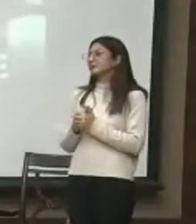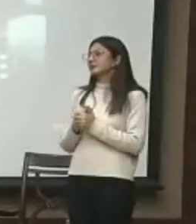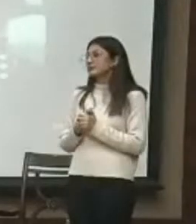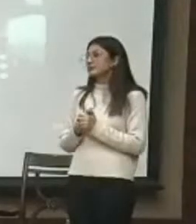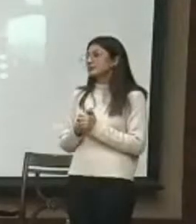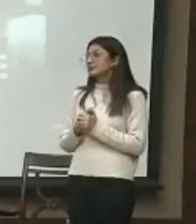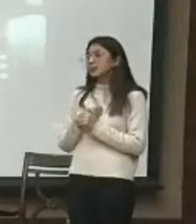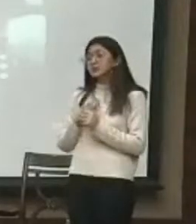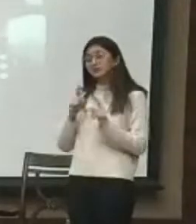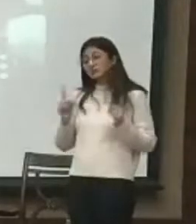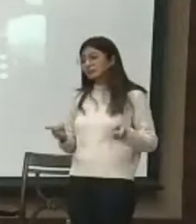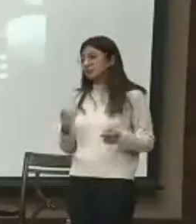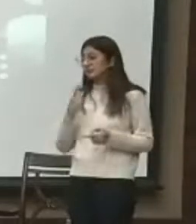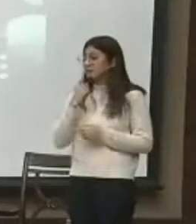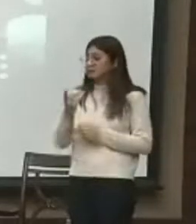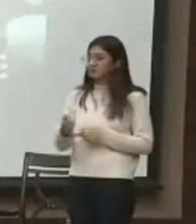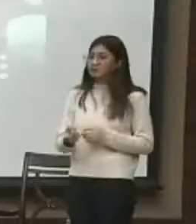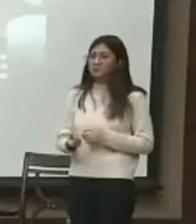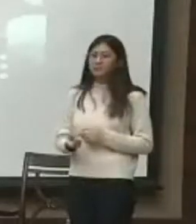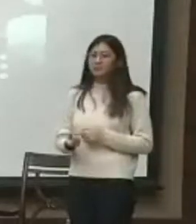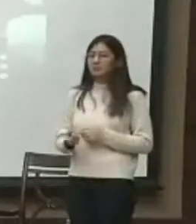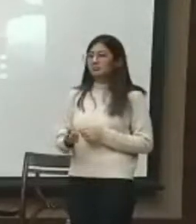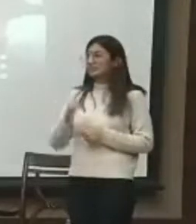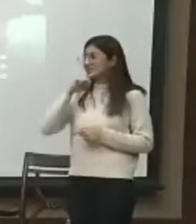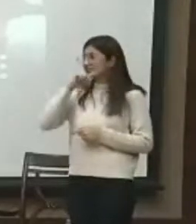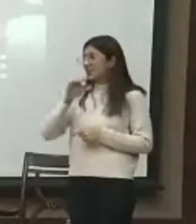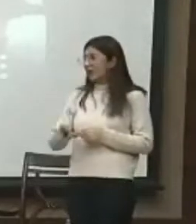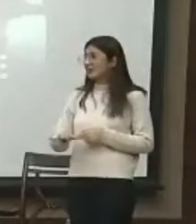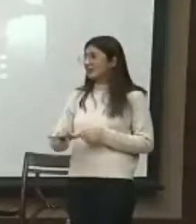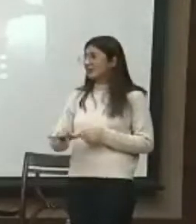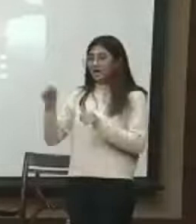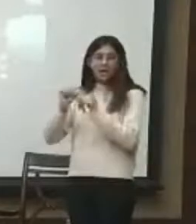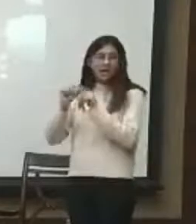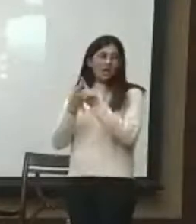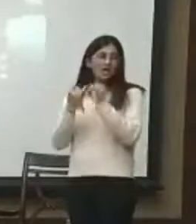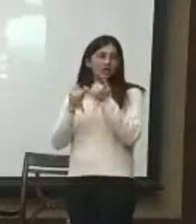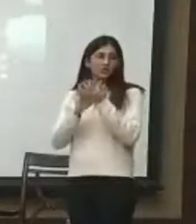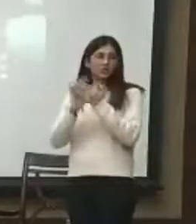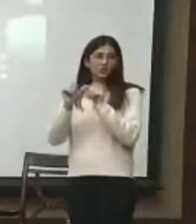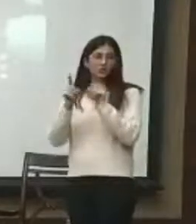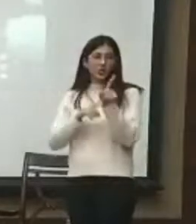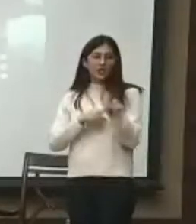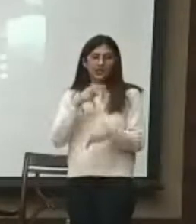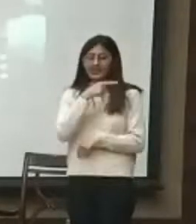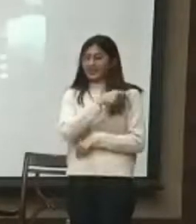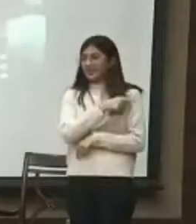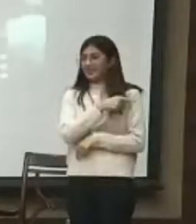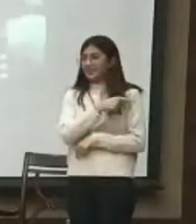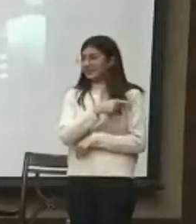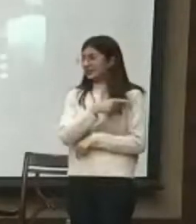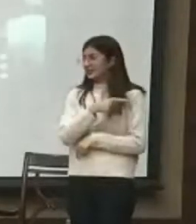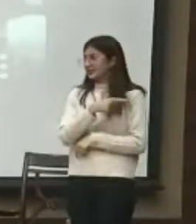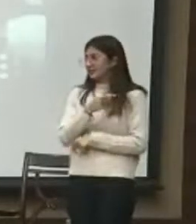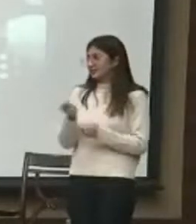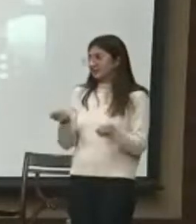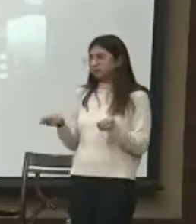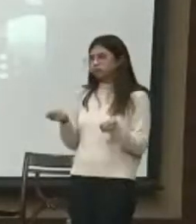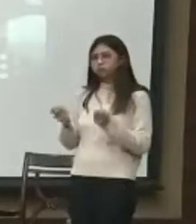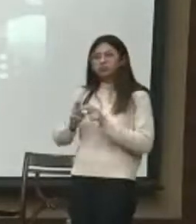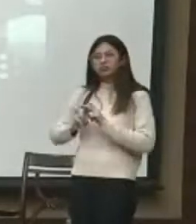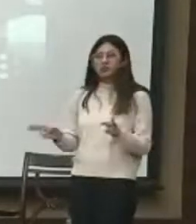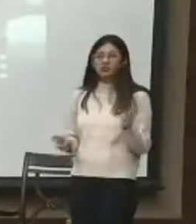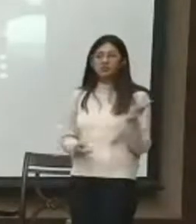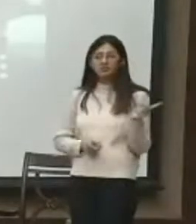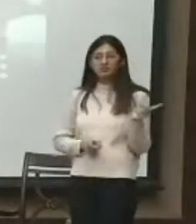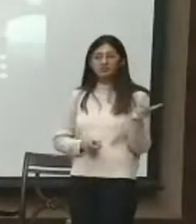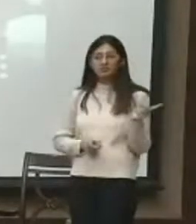And I must mention, this young colleague of mine, Akshay, and he's driving it. Please stand up. So